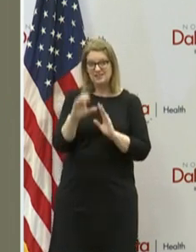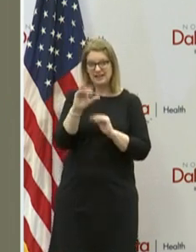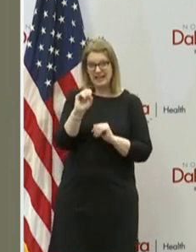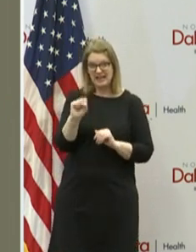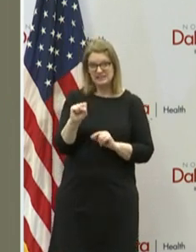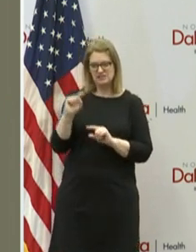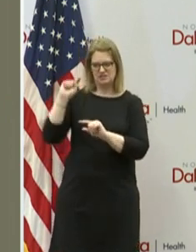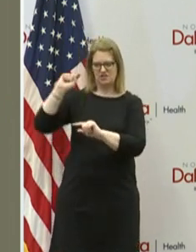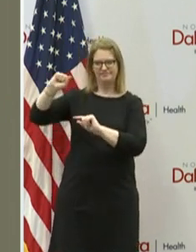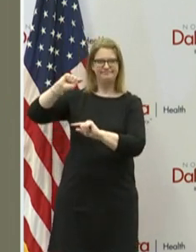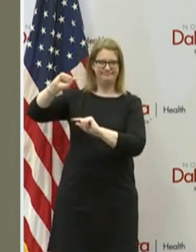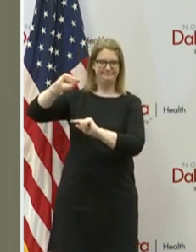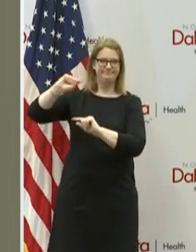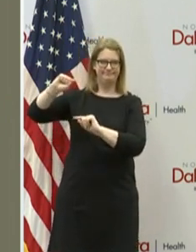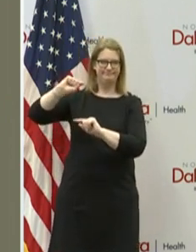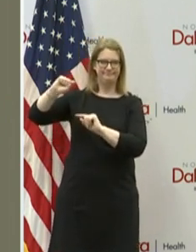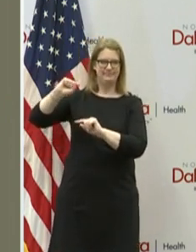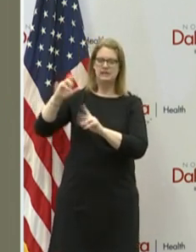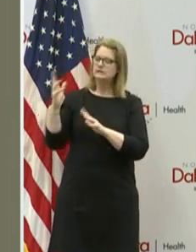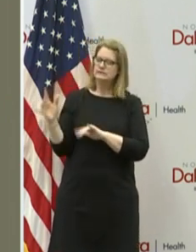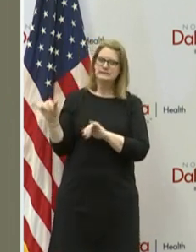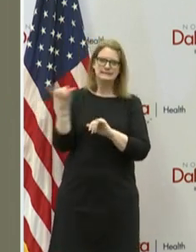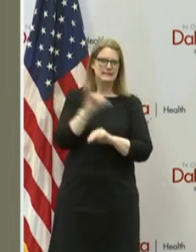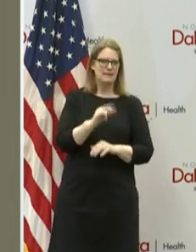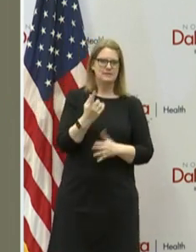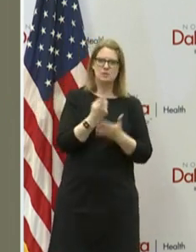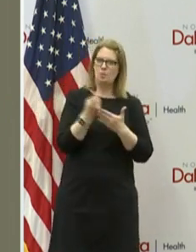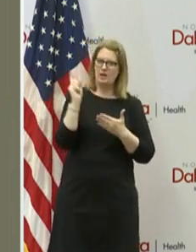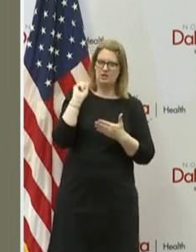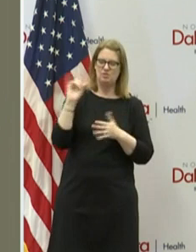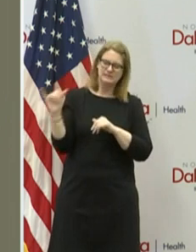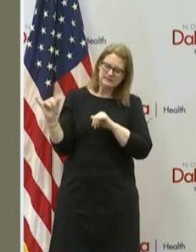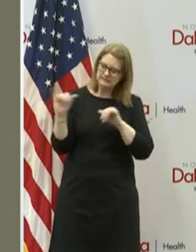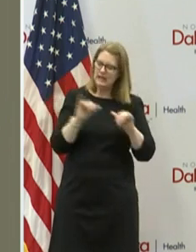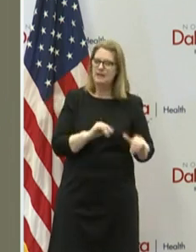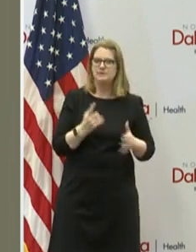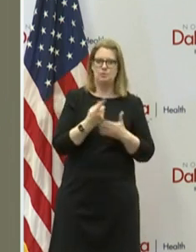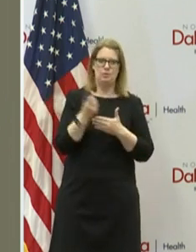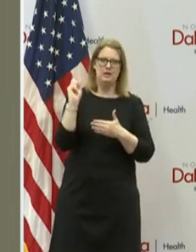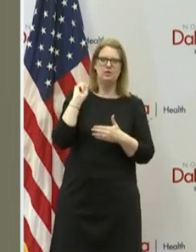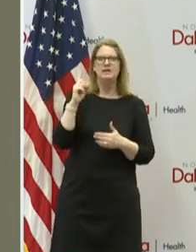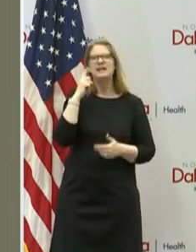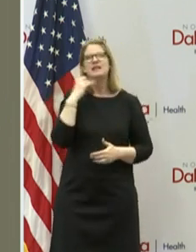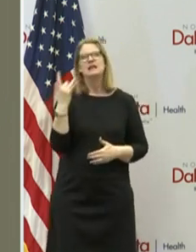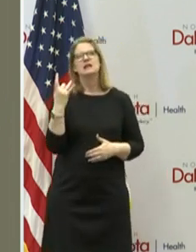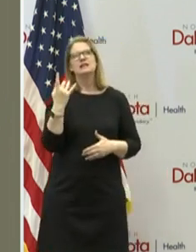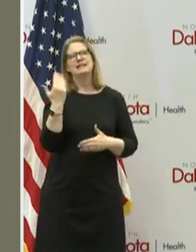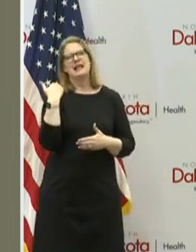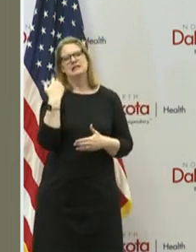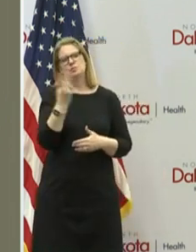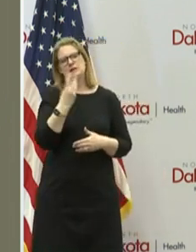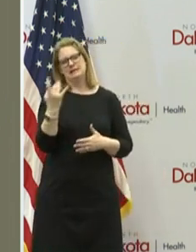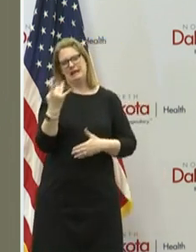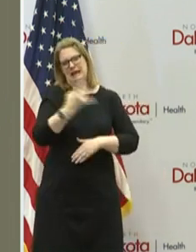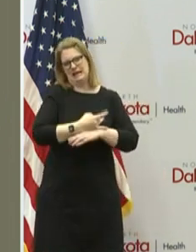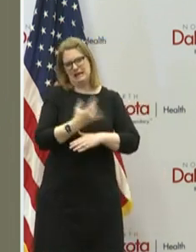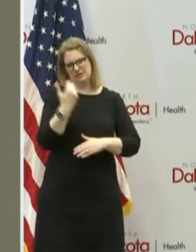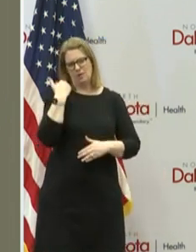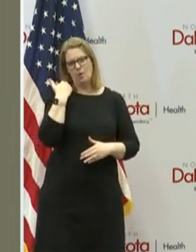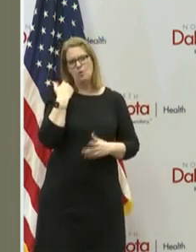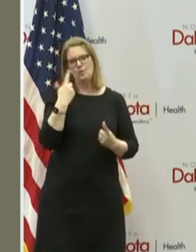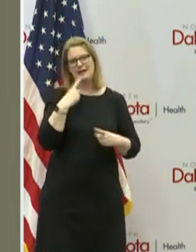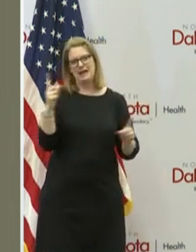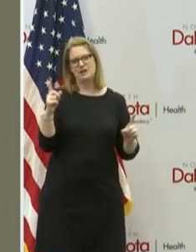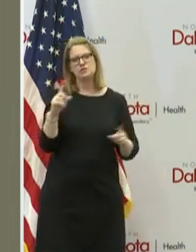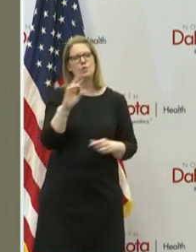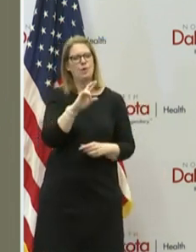those two counties. This is similar to what it was a week ago. And again, I think it was 8 days ago, last Wednesday, when we announced the